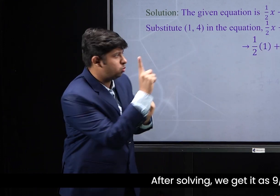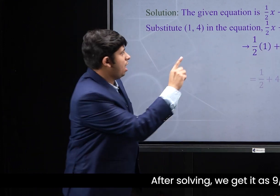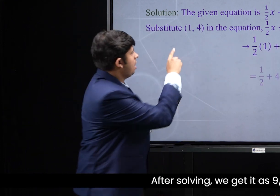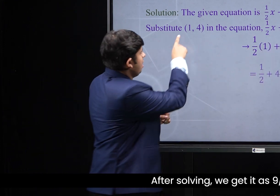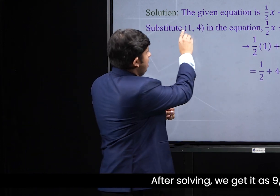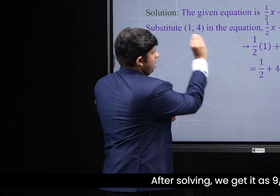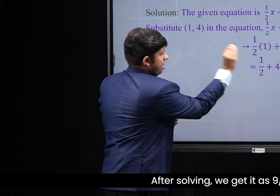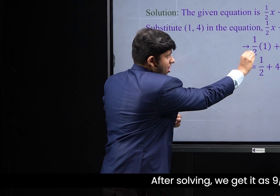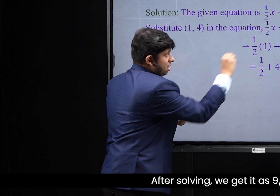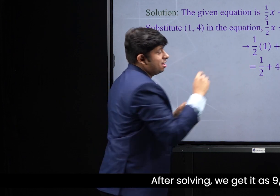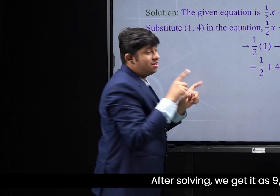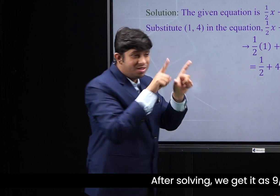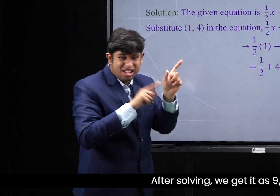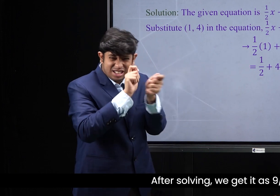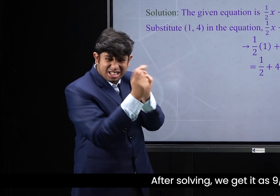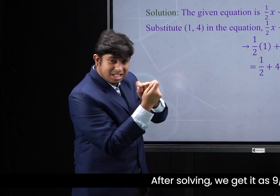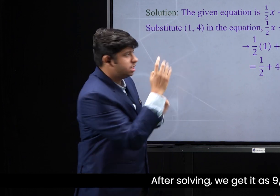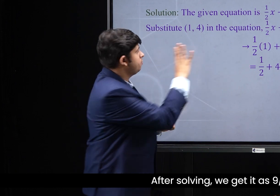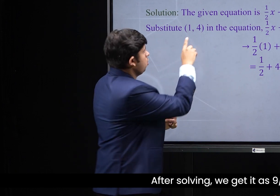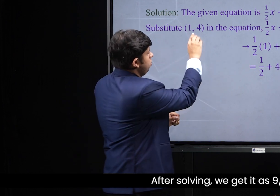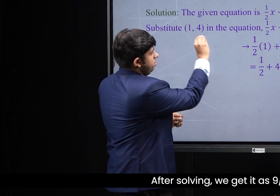After solving, we get it as 9 by 2.